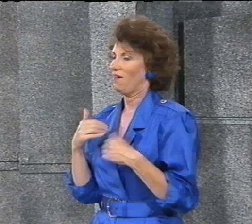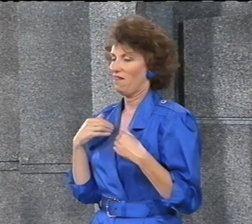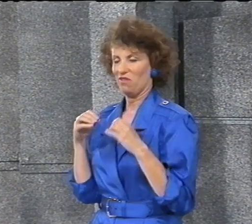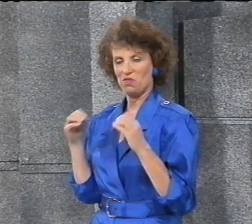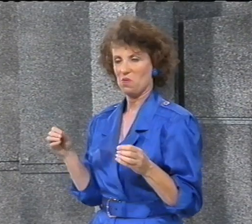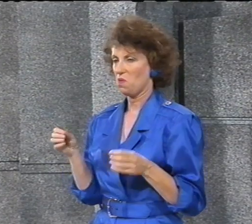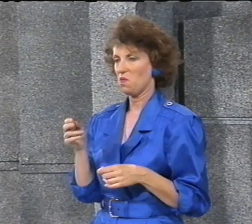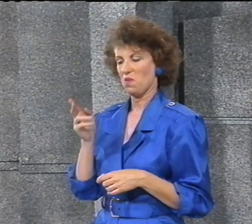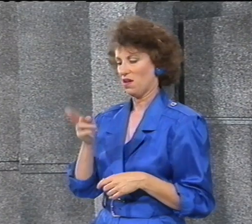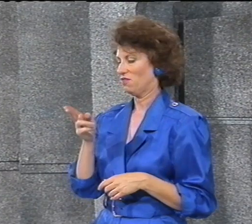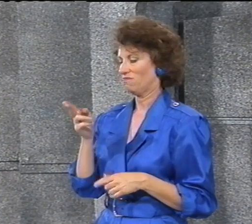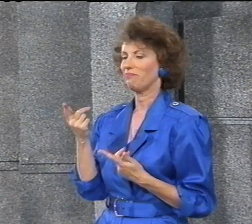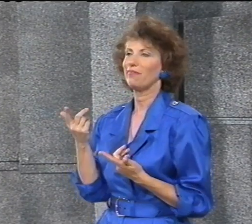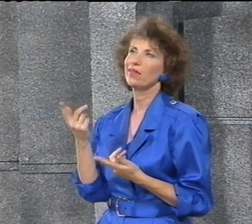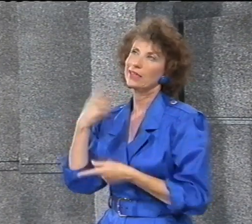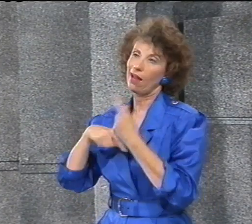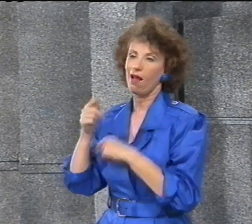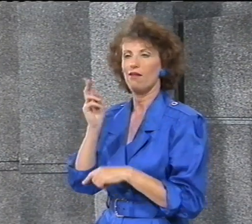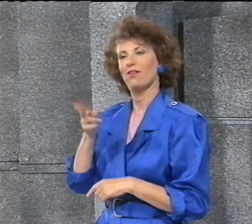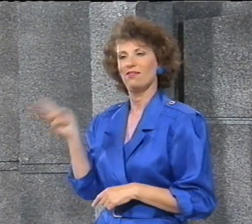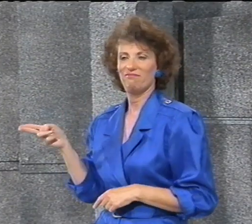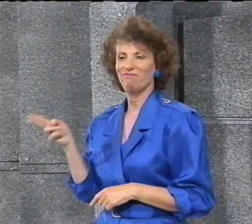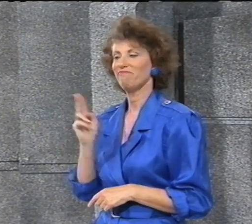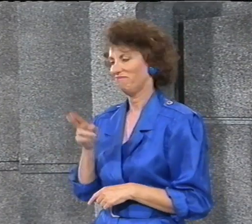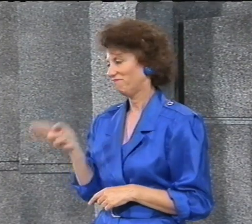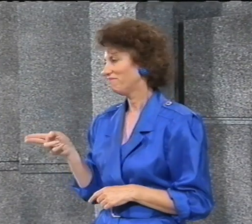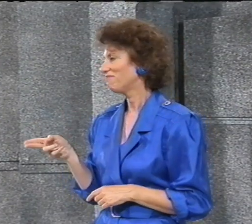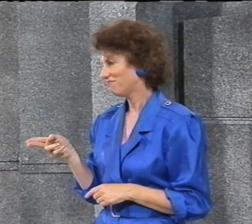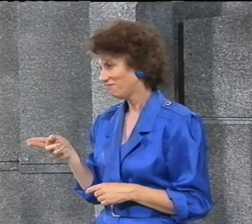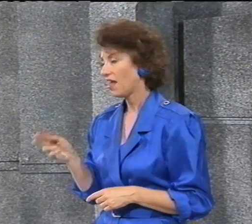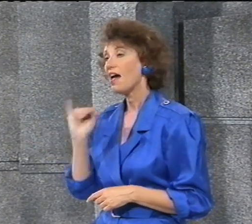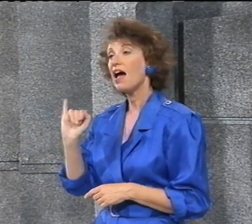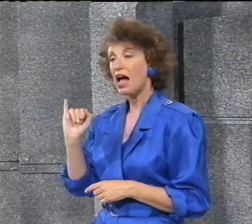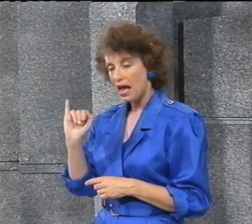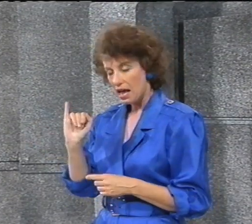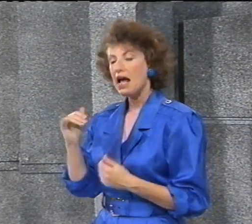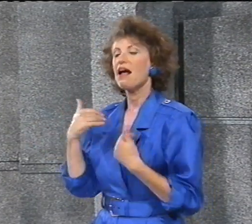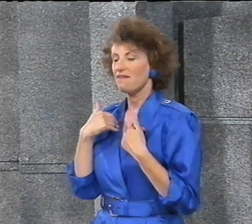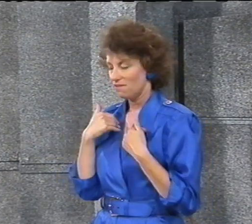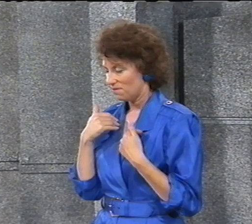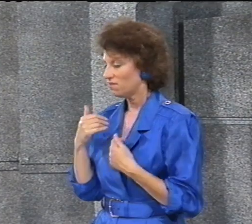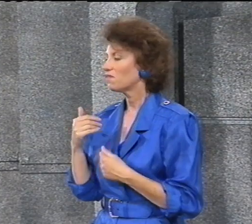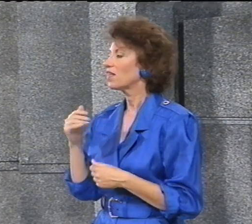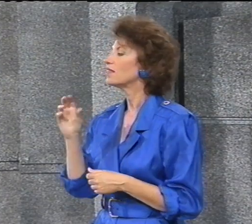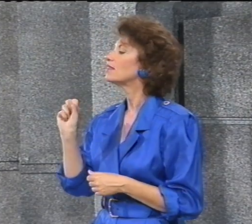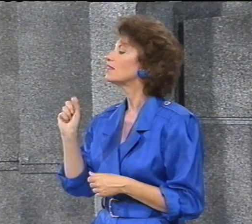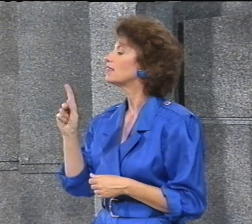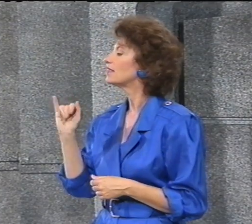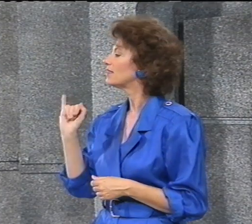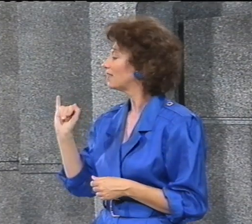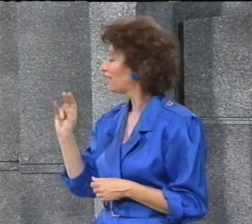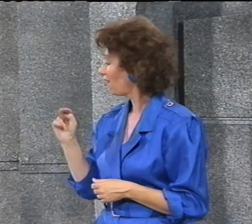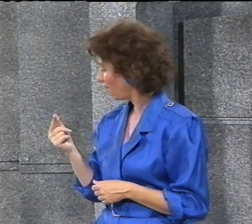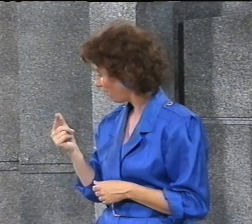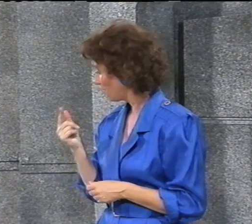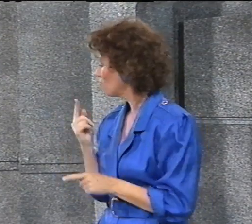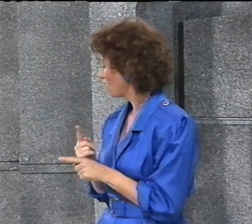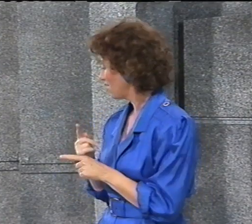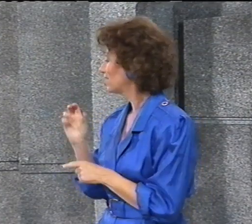We have no double H's in English. We have the sign hard of hearing. For I, we do have a double I in